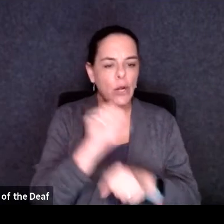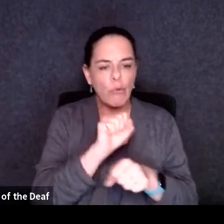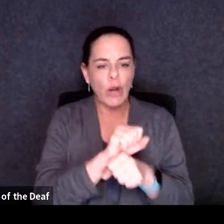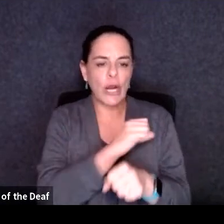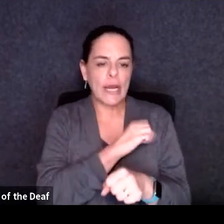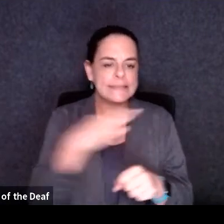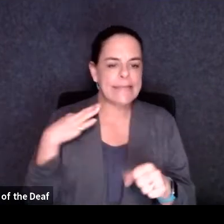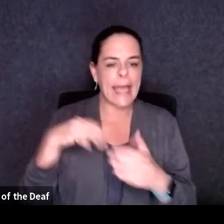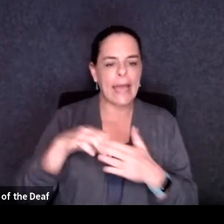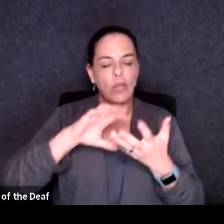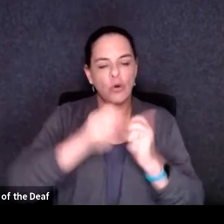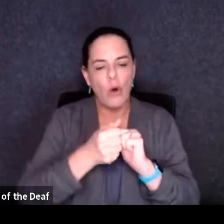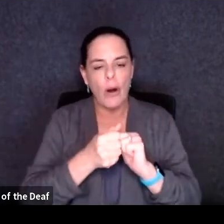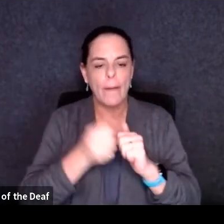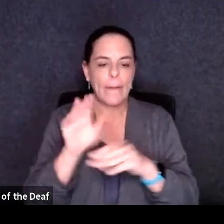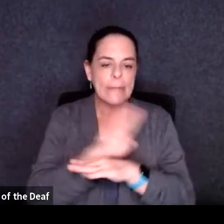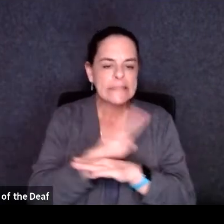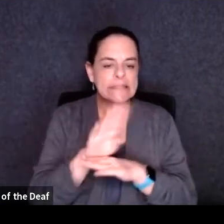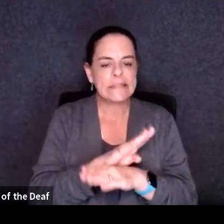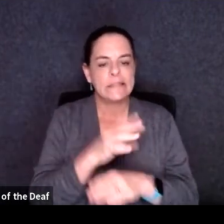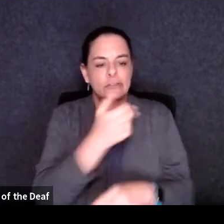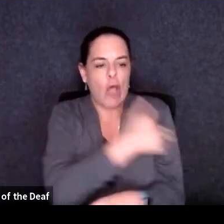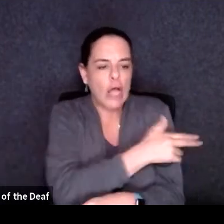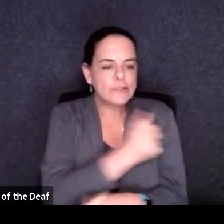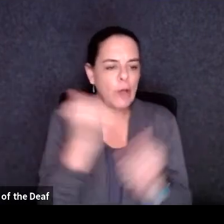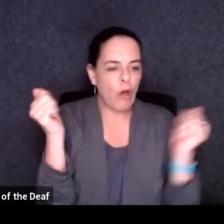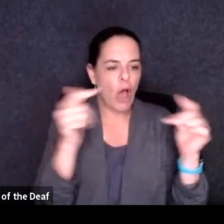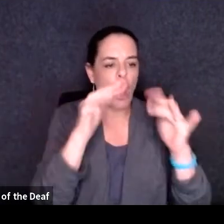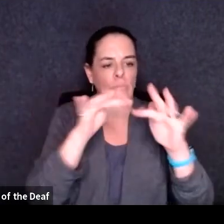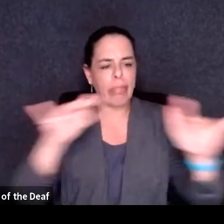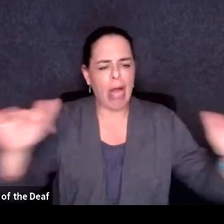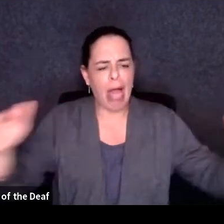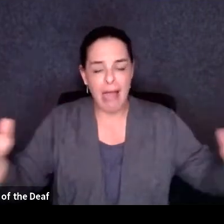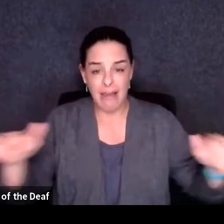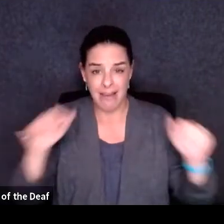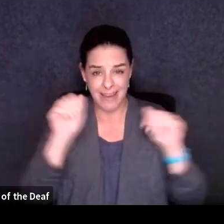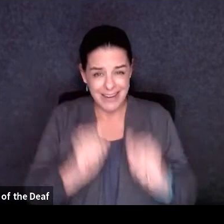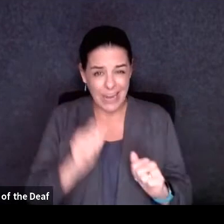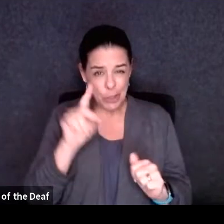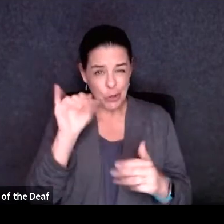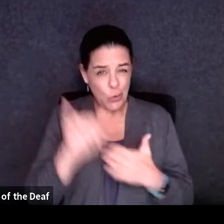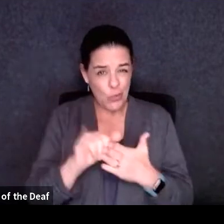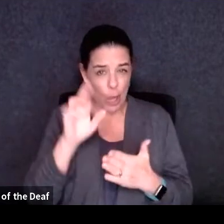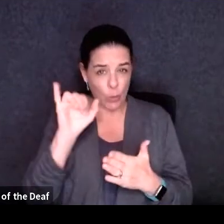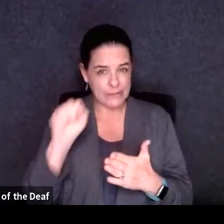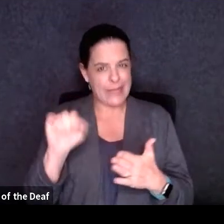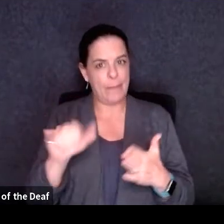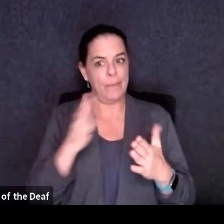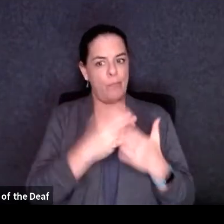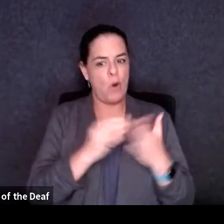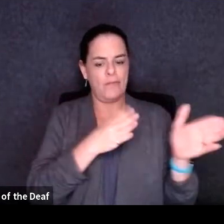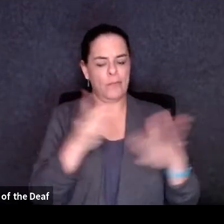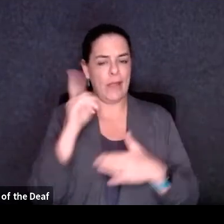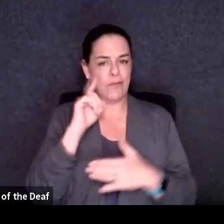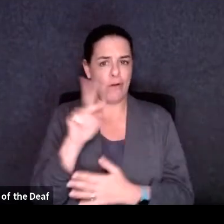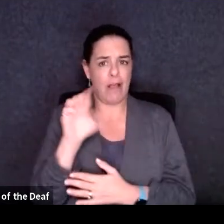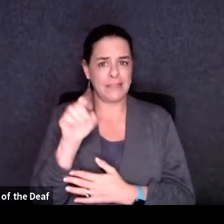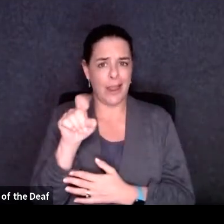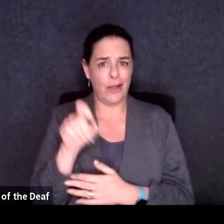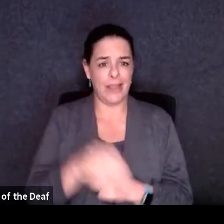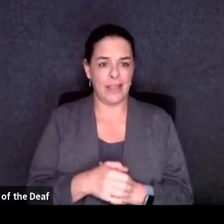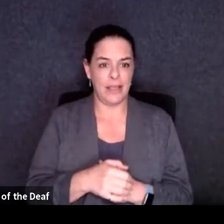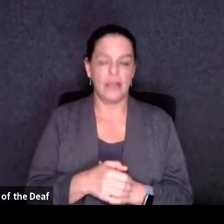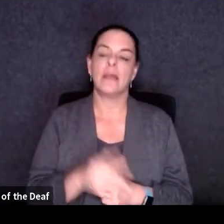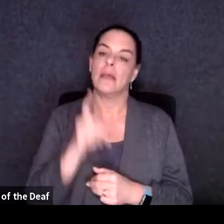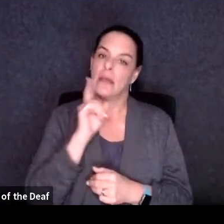personnel, large private sector employers, end quote. Is that feasible or part of our plan in Knox County? There are definitely